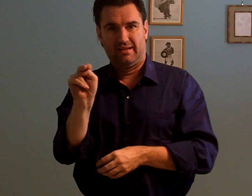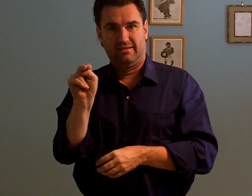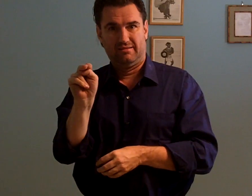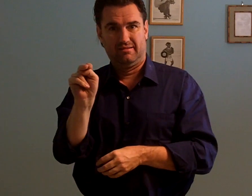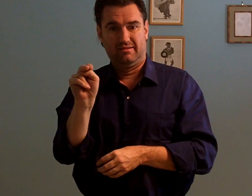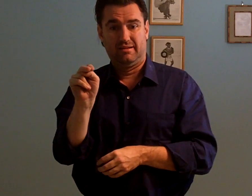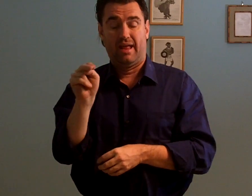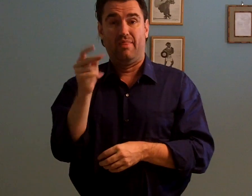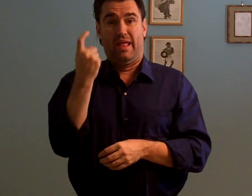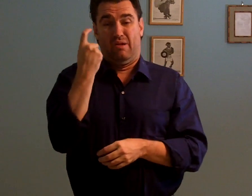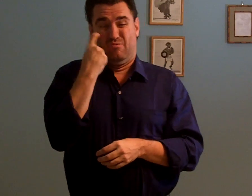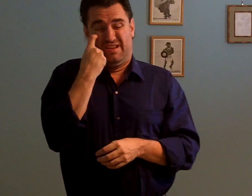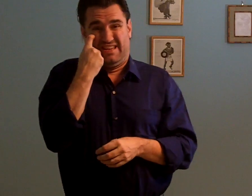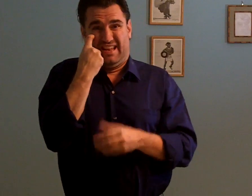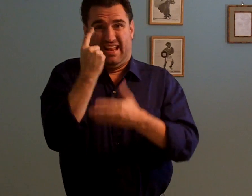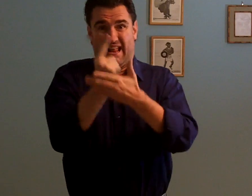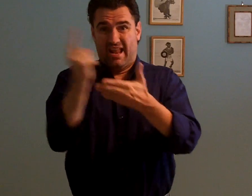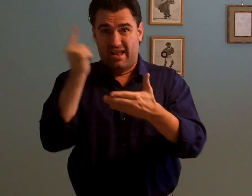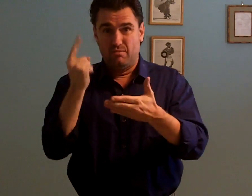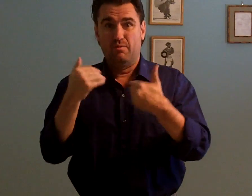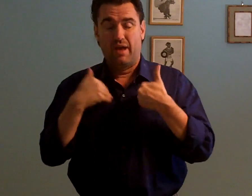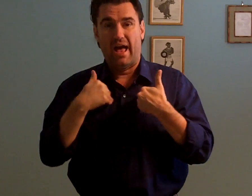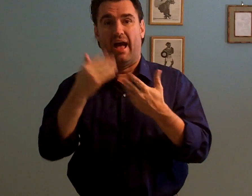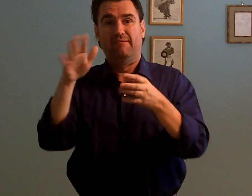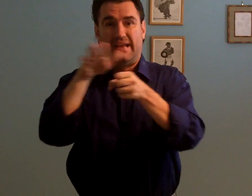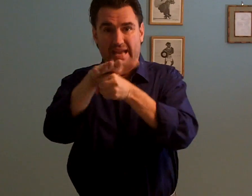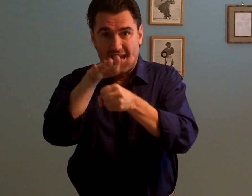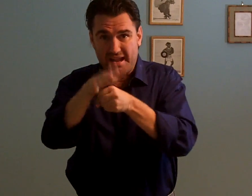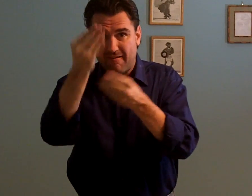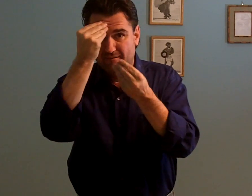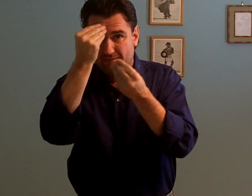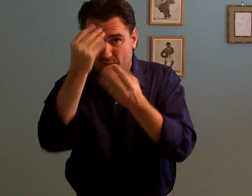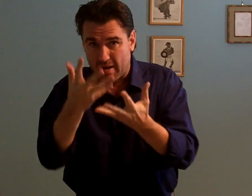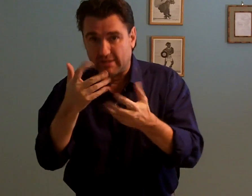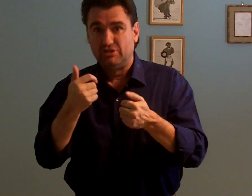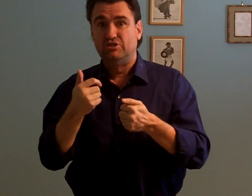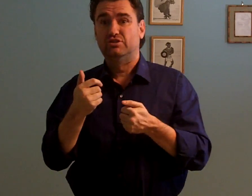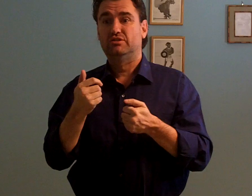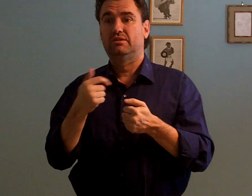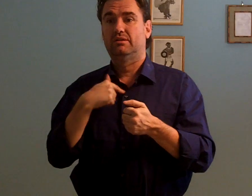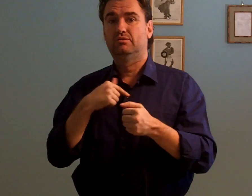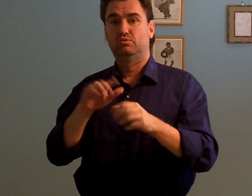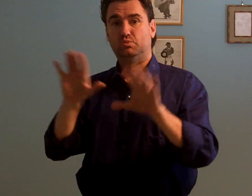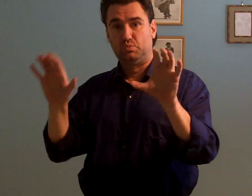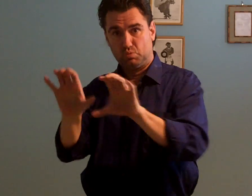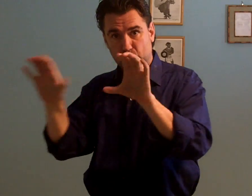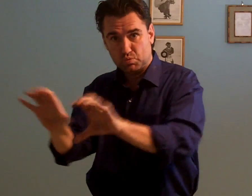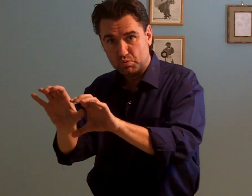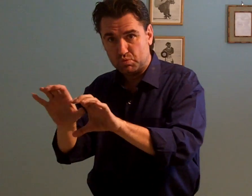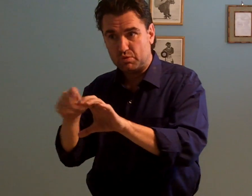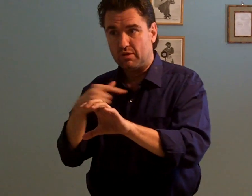enough intelligence to take action and authorized an operation to get Osama Bin Laden and bring him to